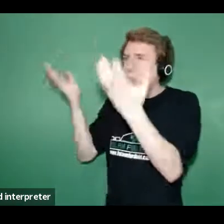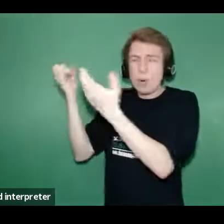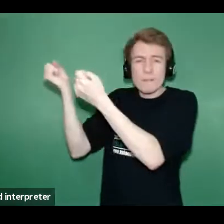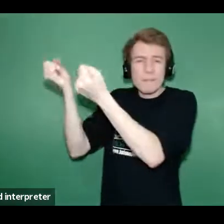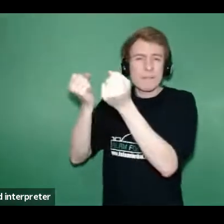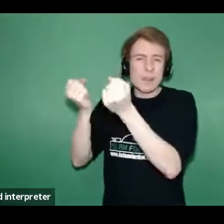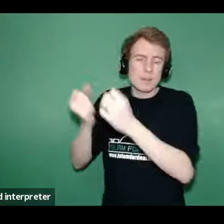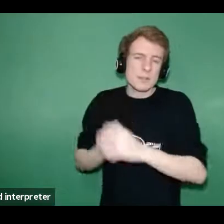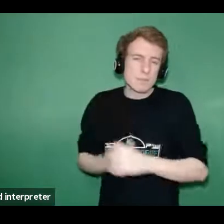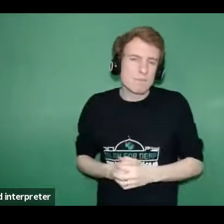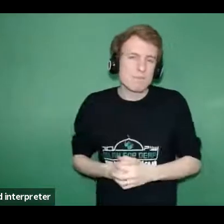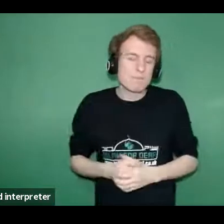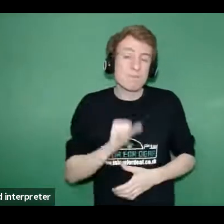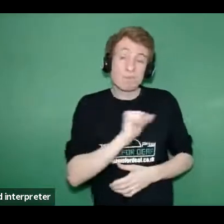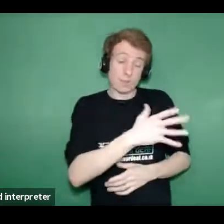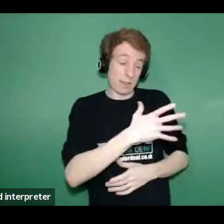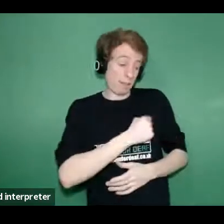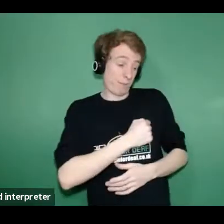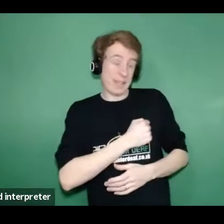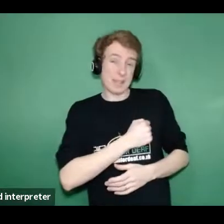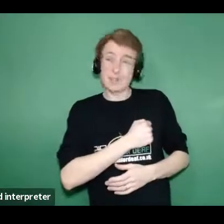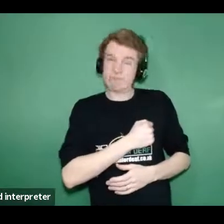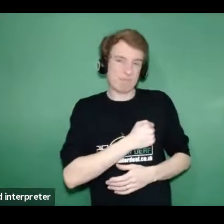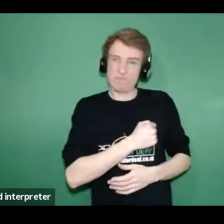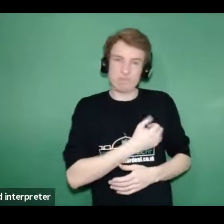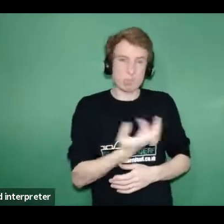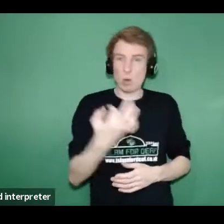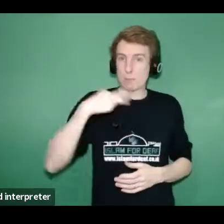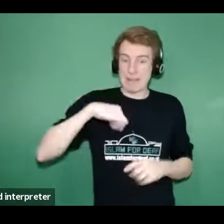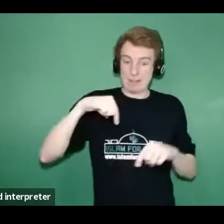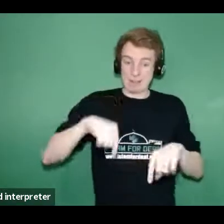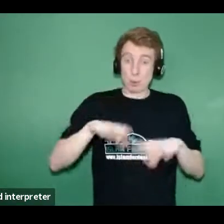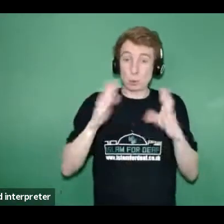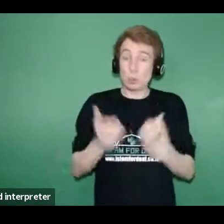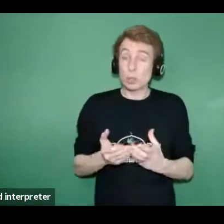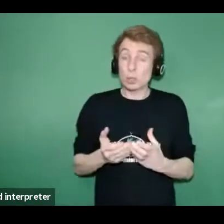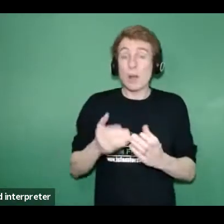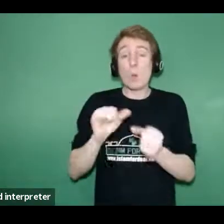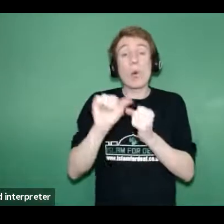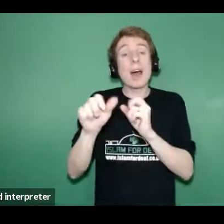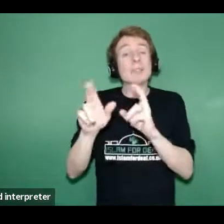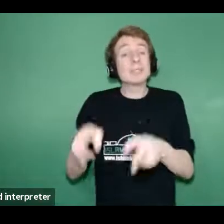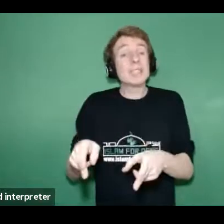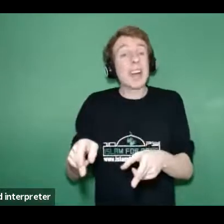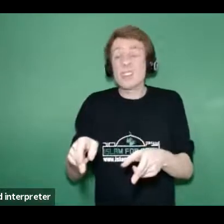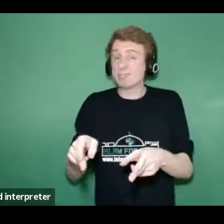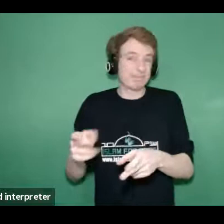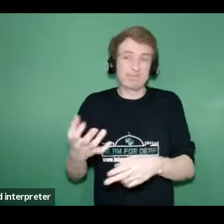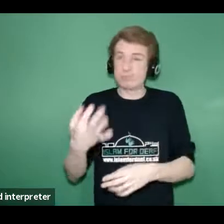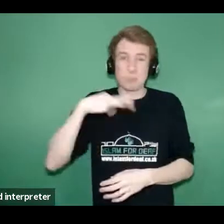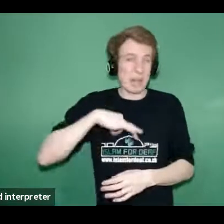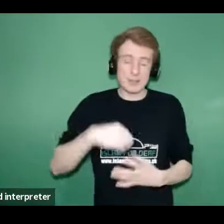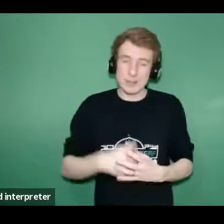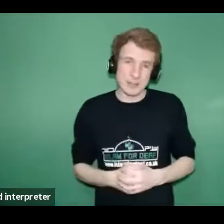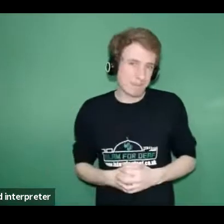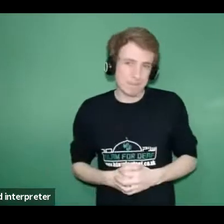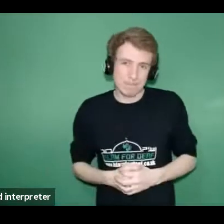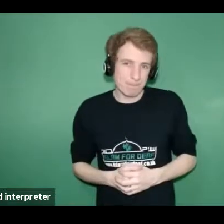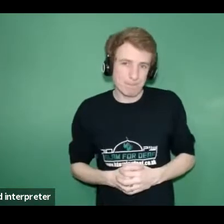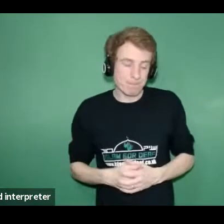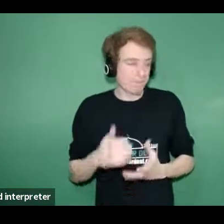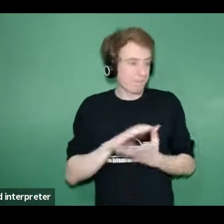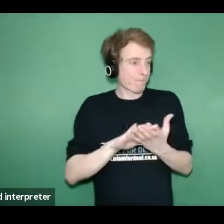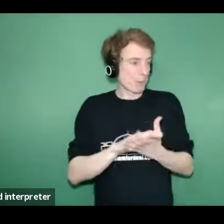their faith in the worldly life, nor in the hereafter. So they would not benefit in the worldly life, so they would